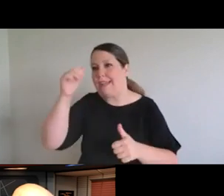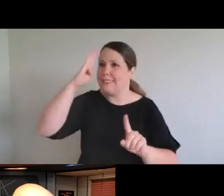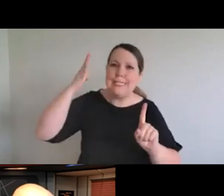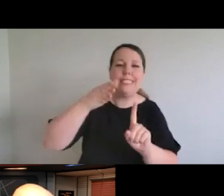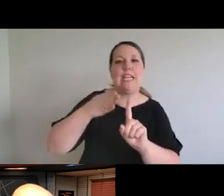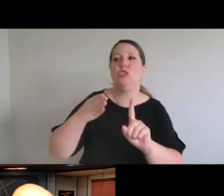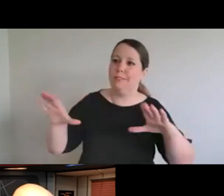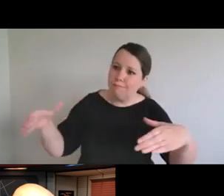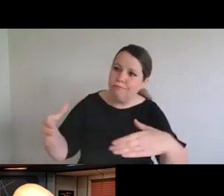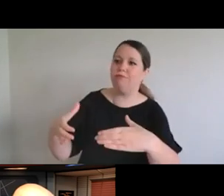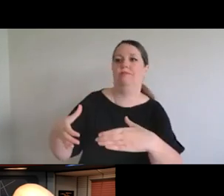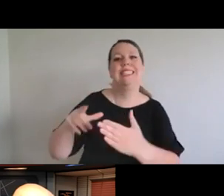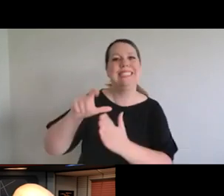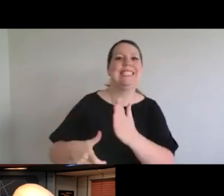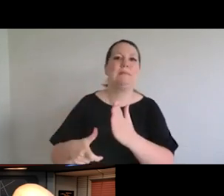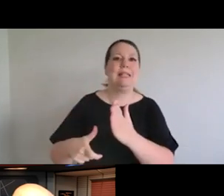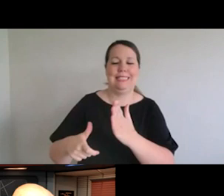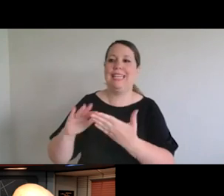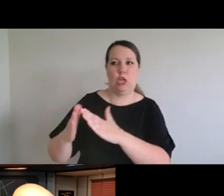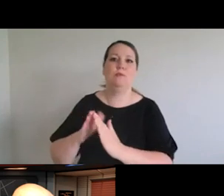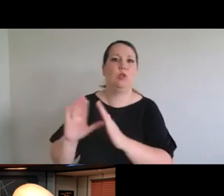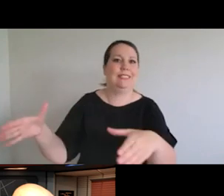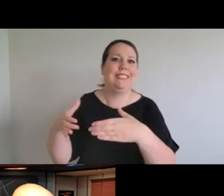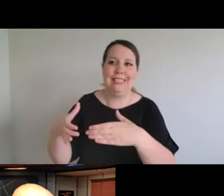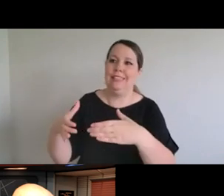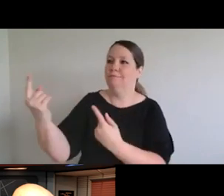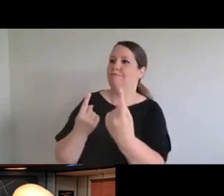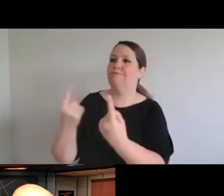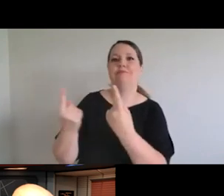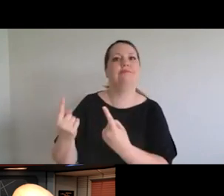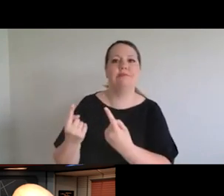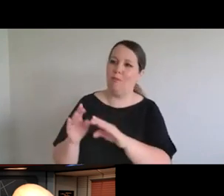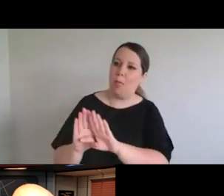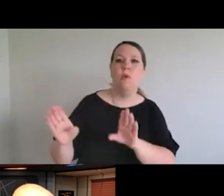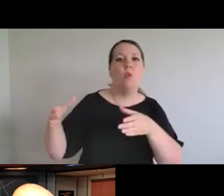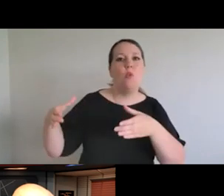advisory committee is somehow representative of people with disabilities.